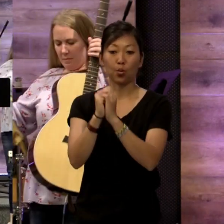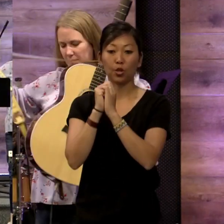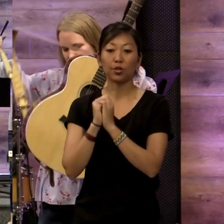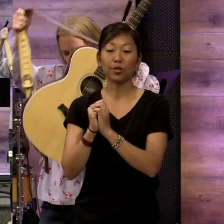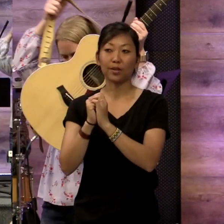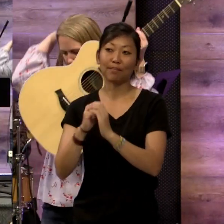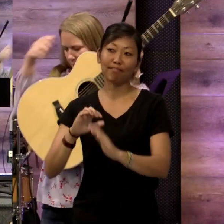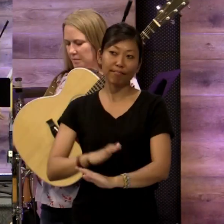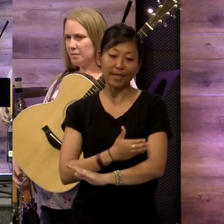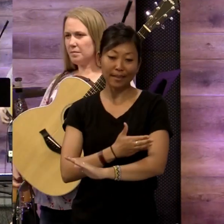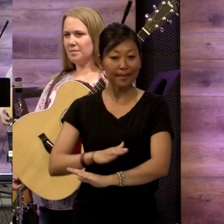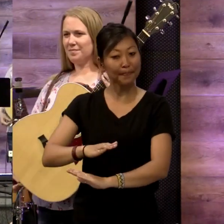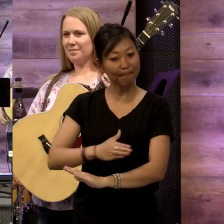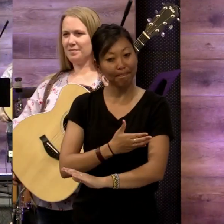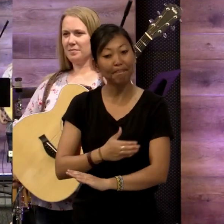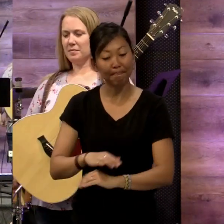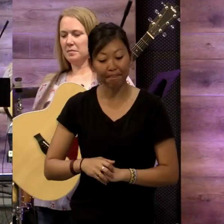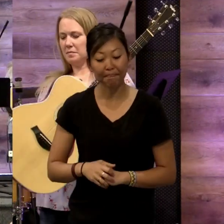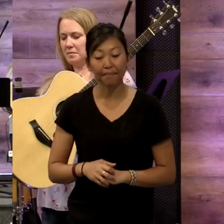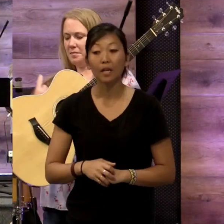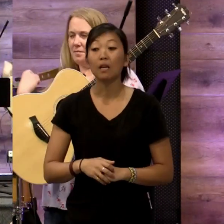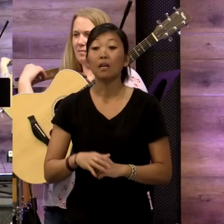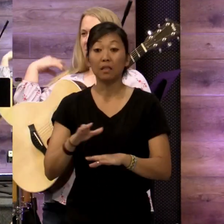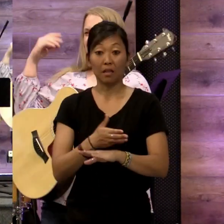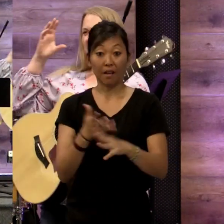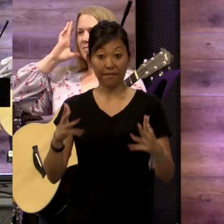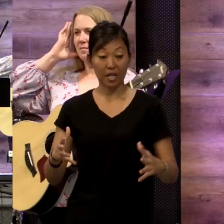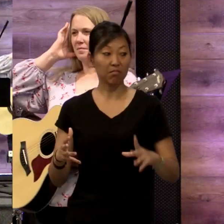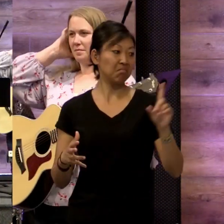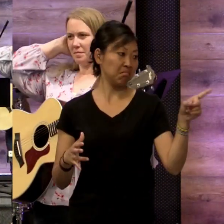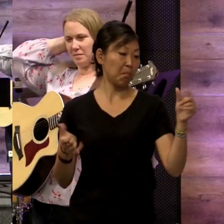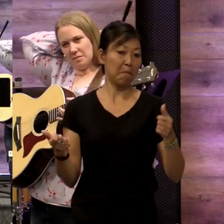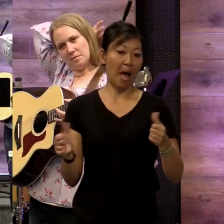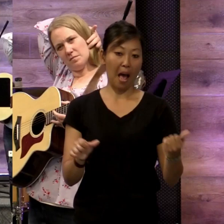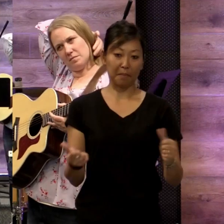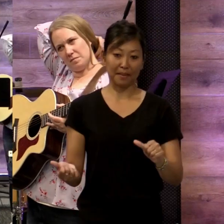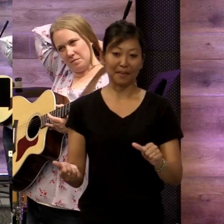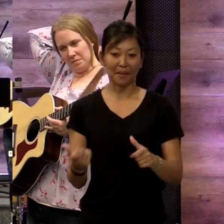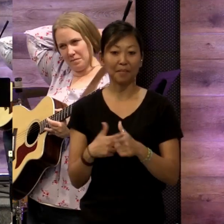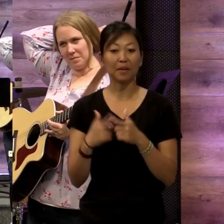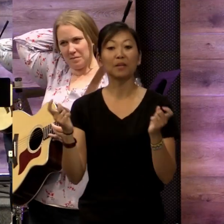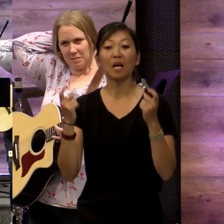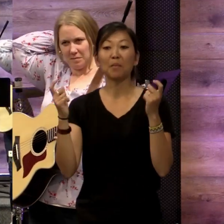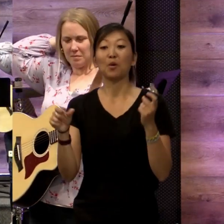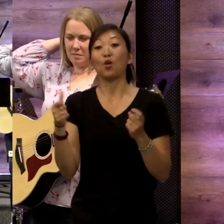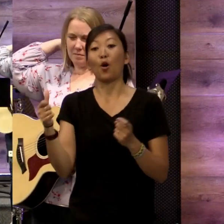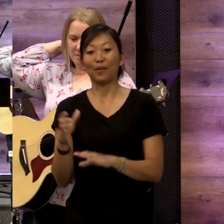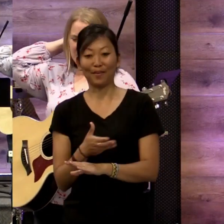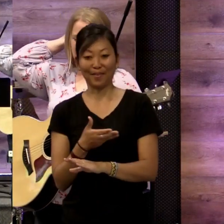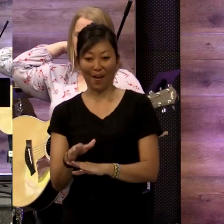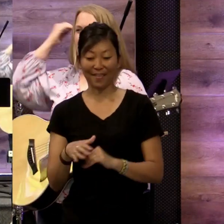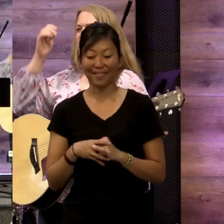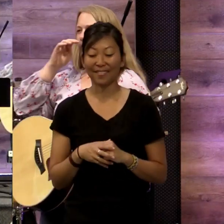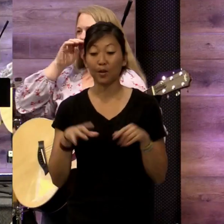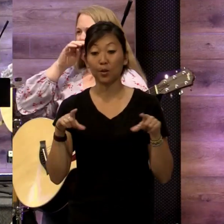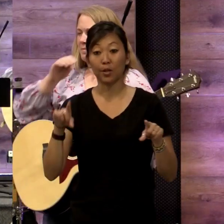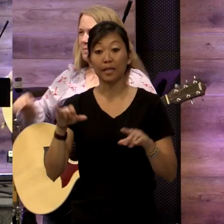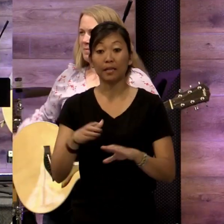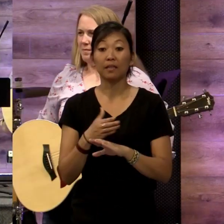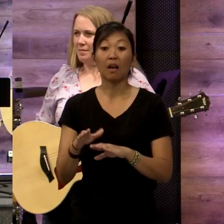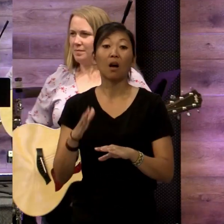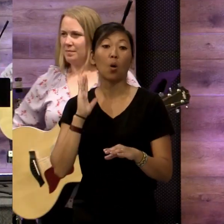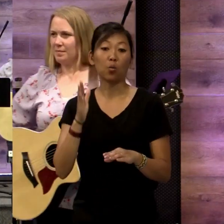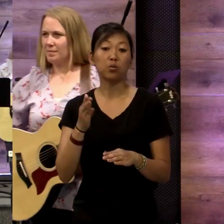singing your heart out to him. After this song, we'll have a baptism, and then we'll all celebrate with another song. Also during this song, the ushers